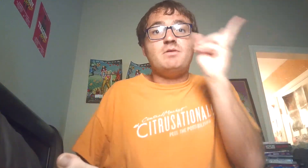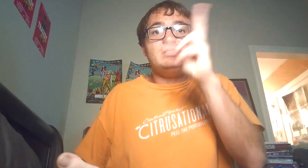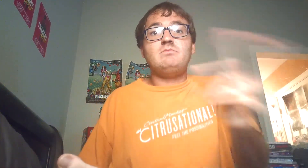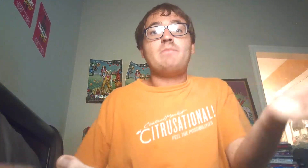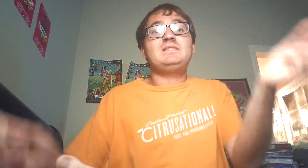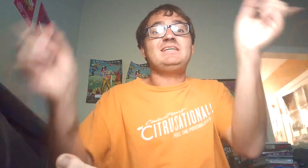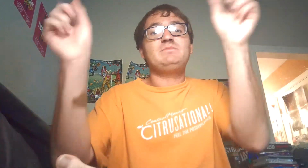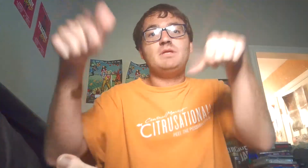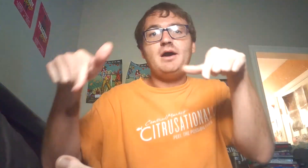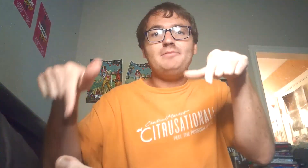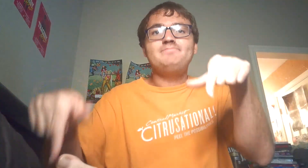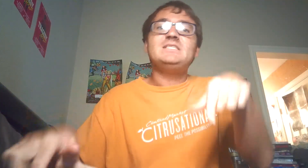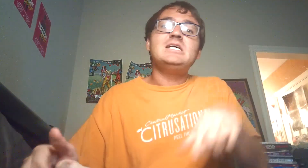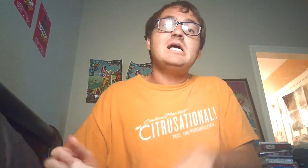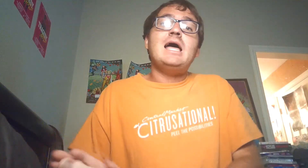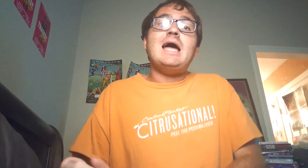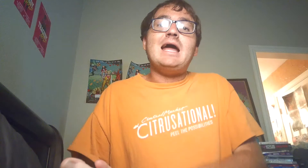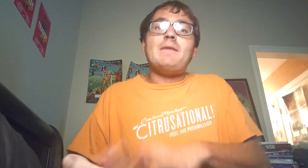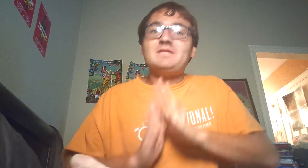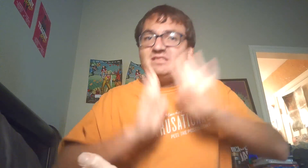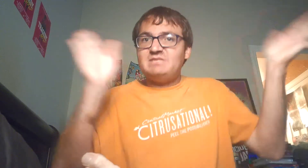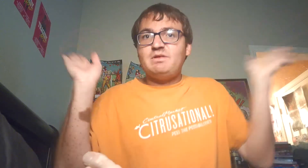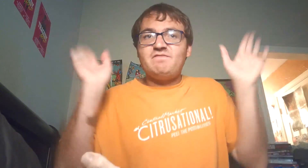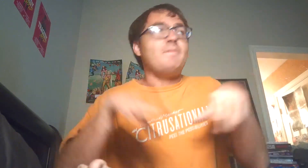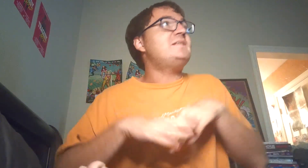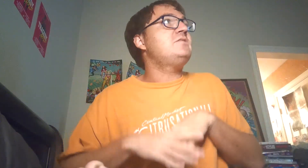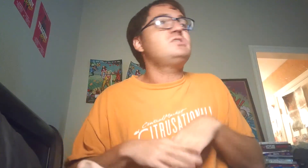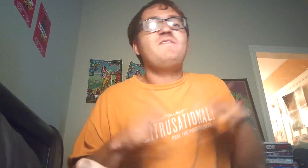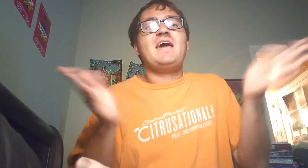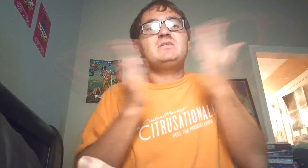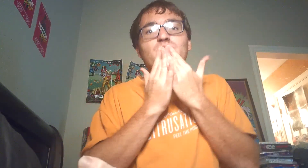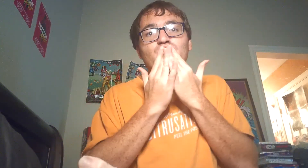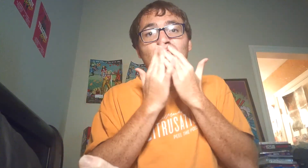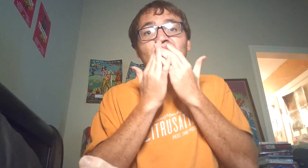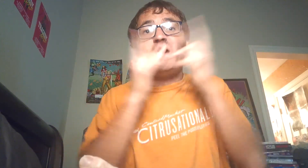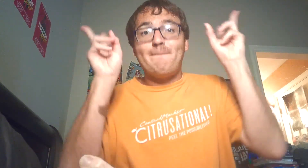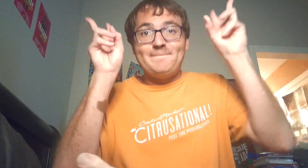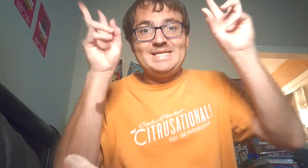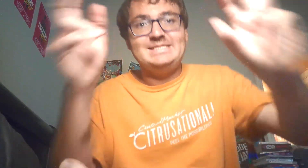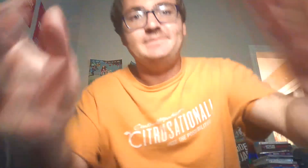them, I'll put the links below. And I'll put the links below for all my social media, guys. Peace.